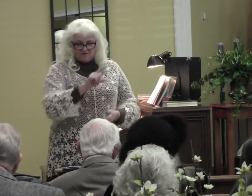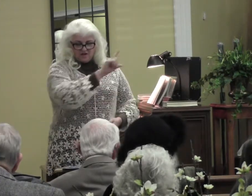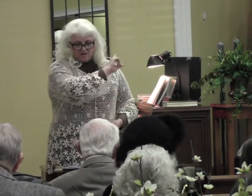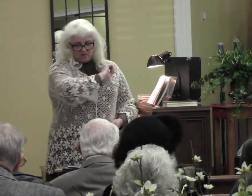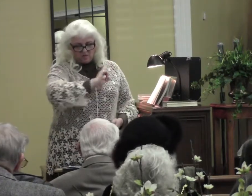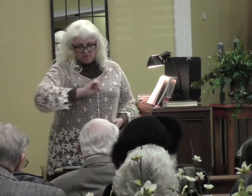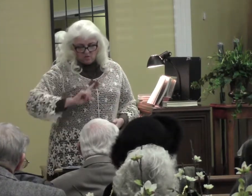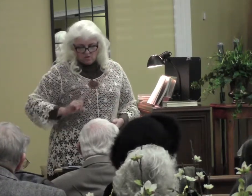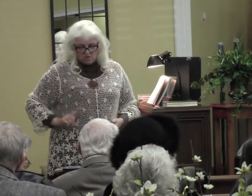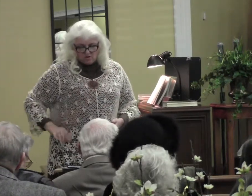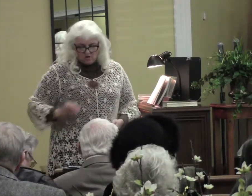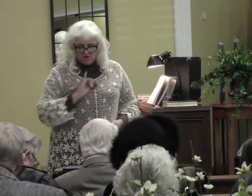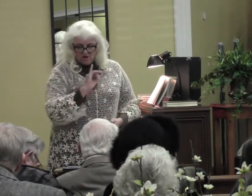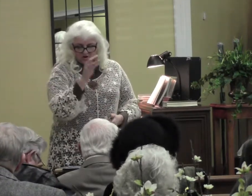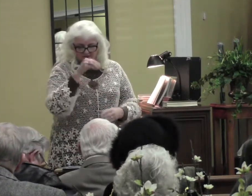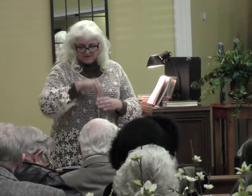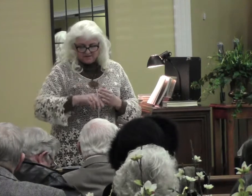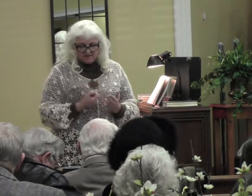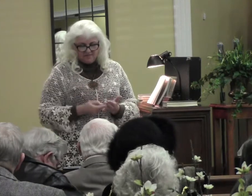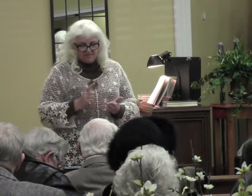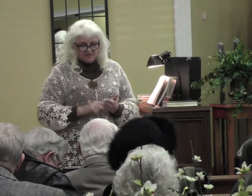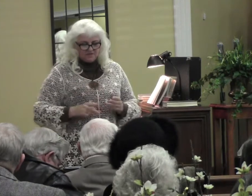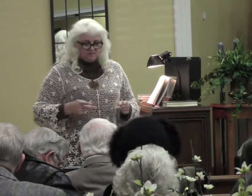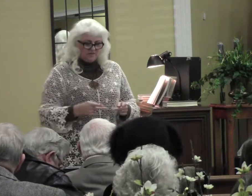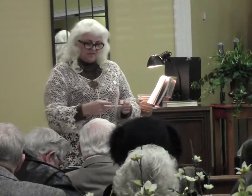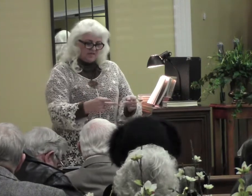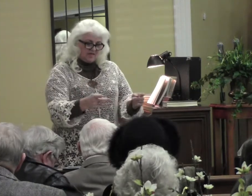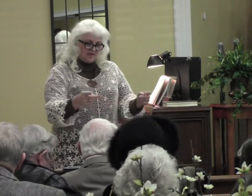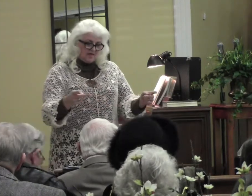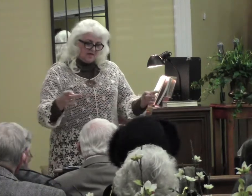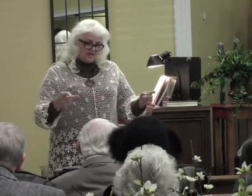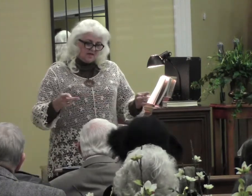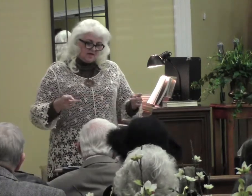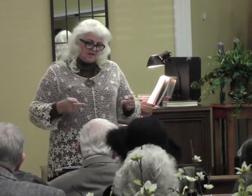the Lord is in this place.